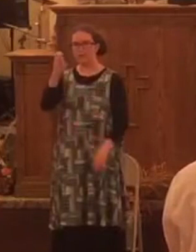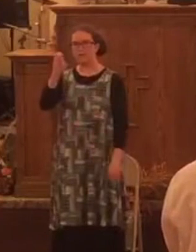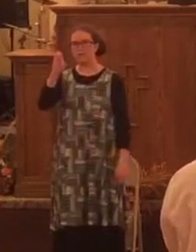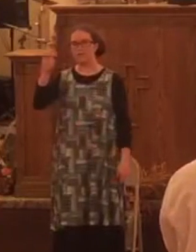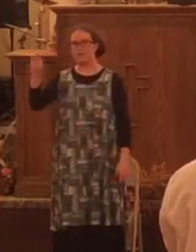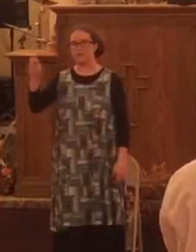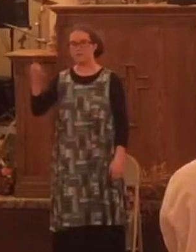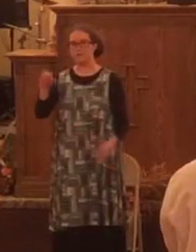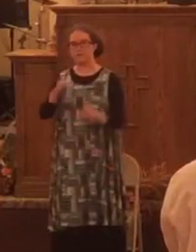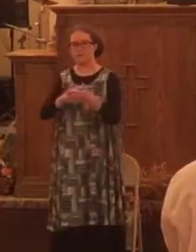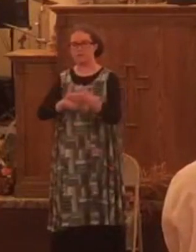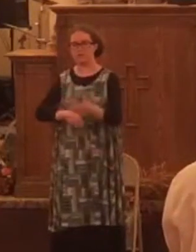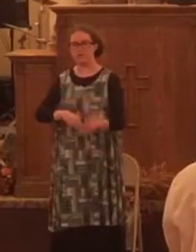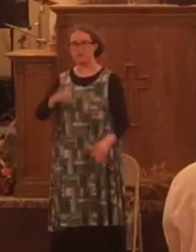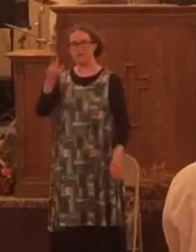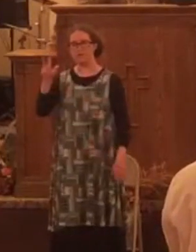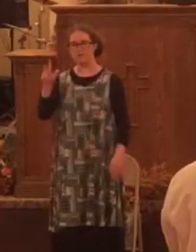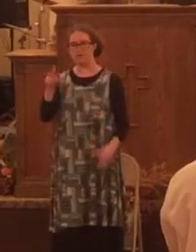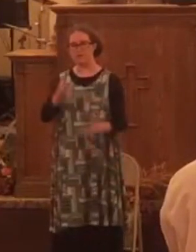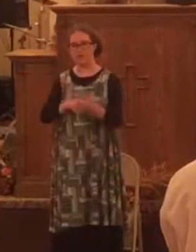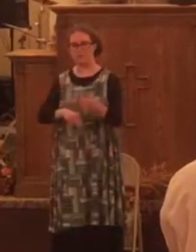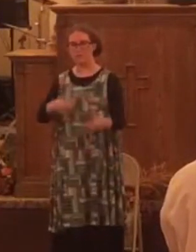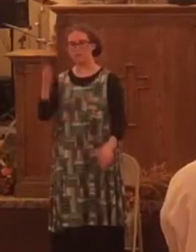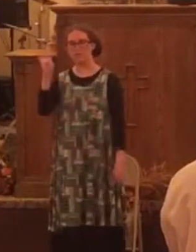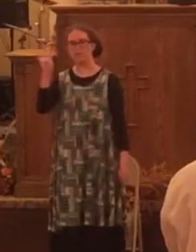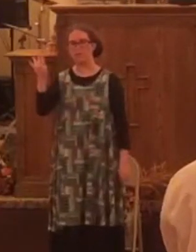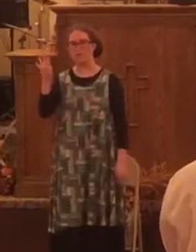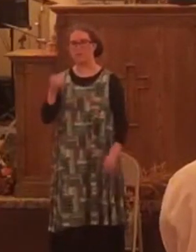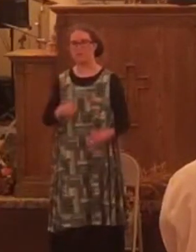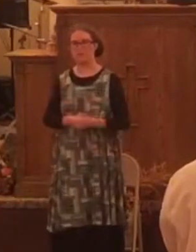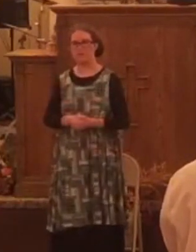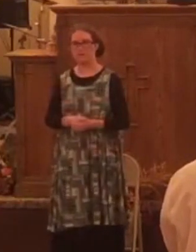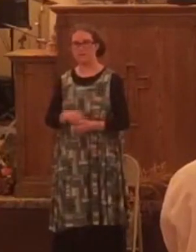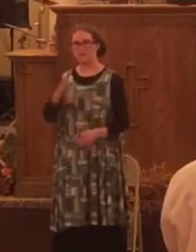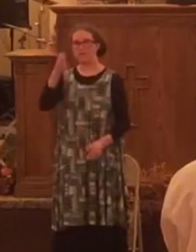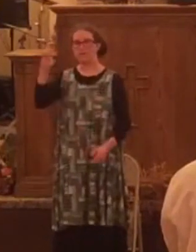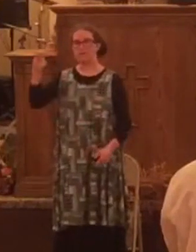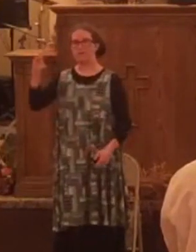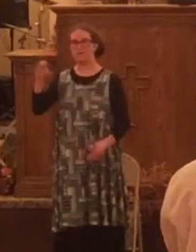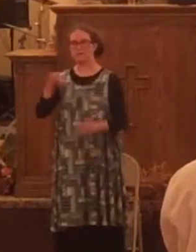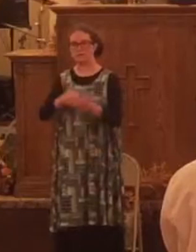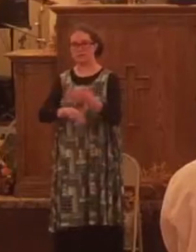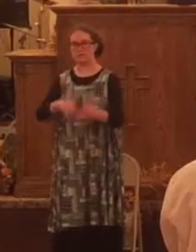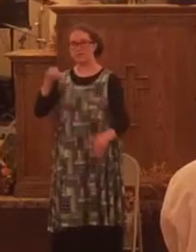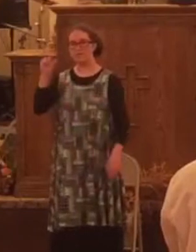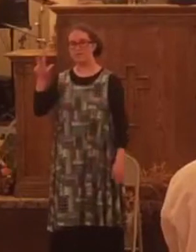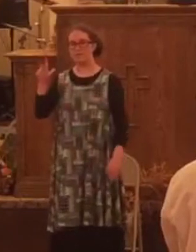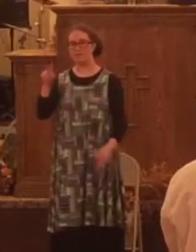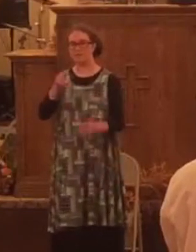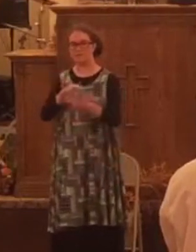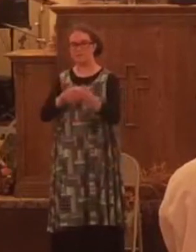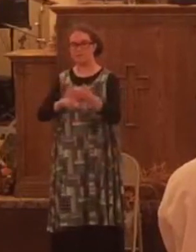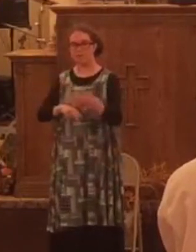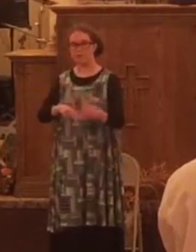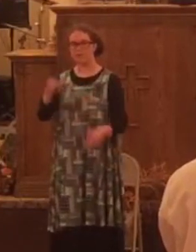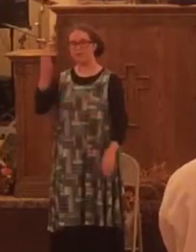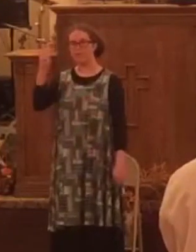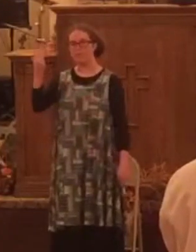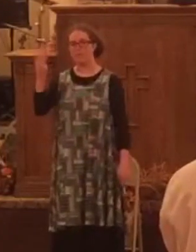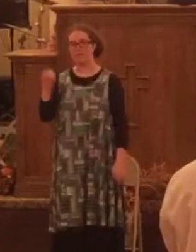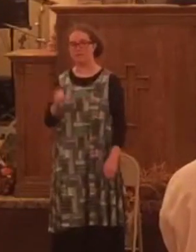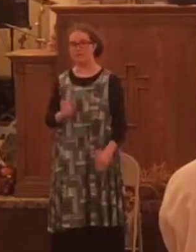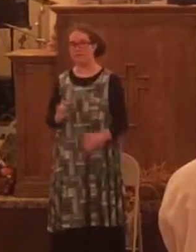Ecclesiastes chapter 3 and verse 4. Ecclesiastes chapter 3 and verse